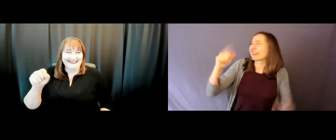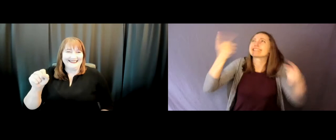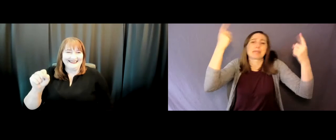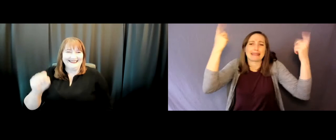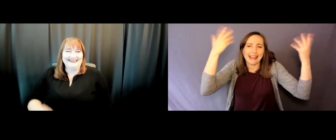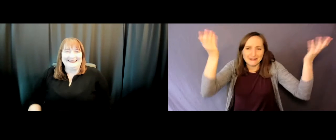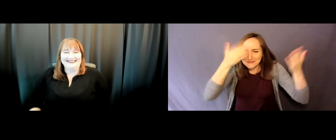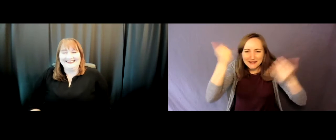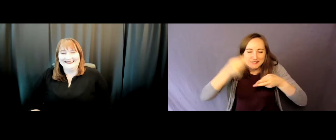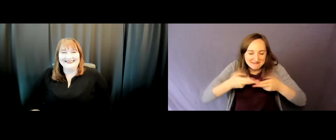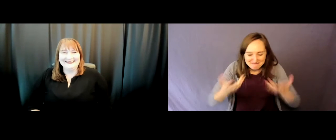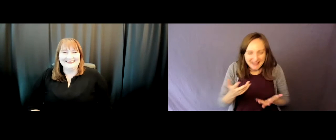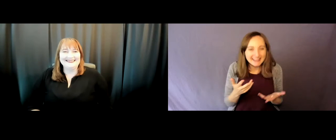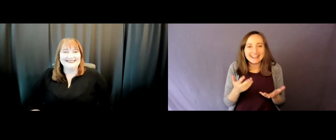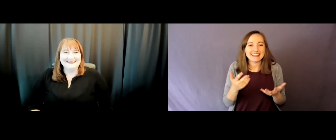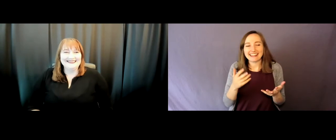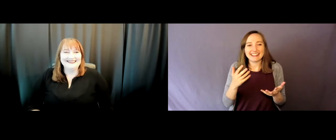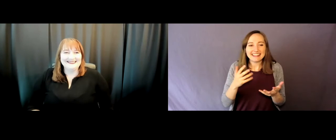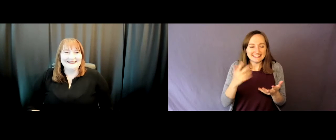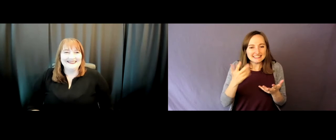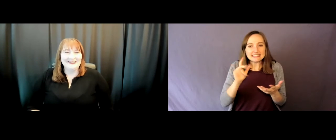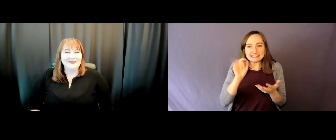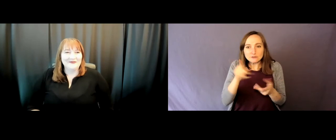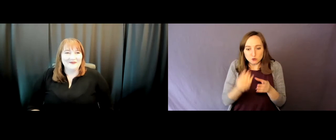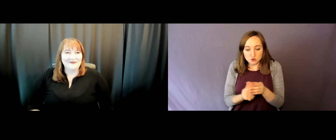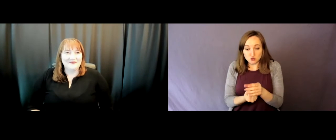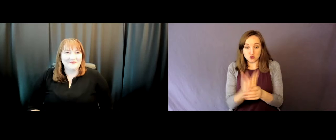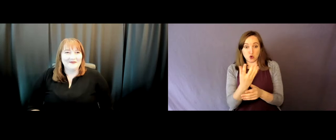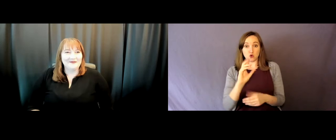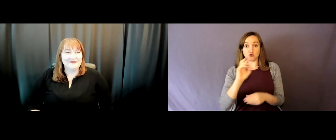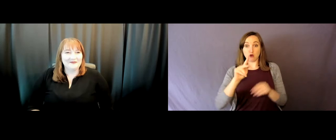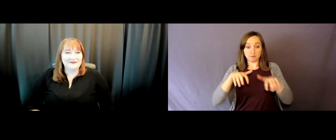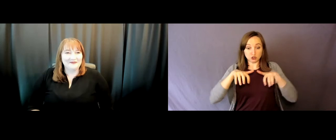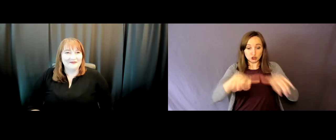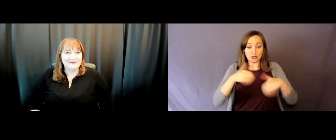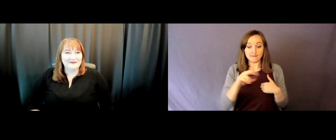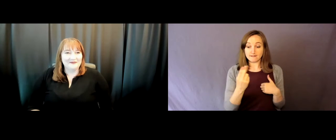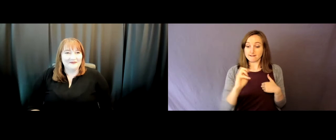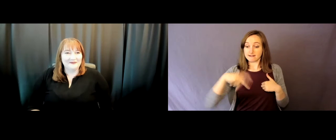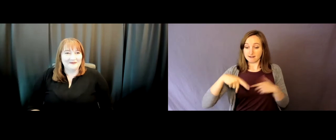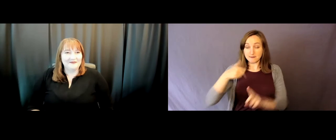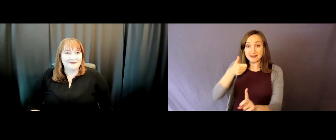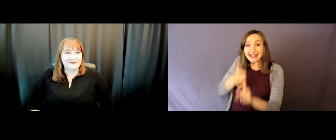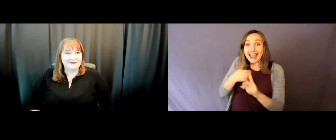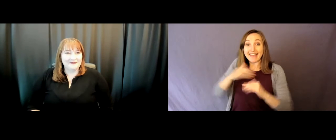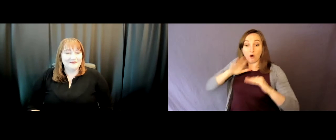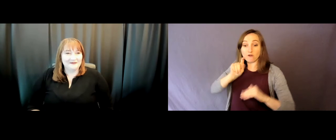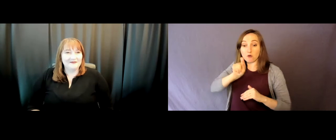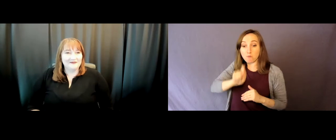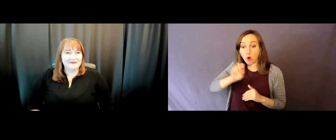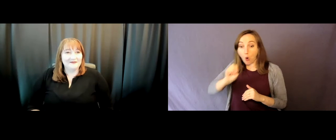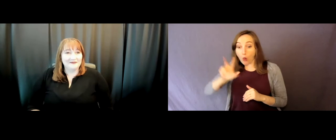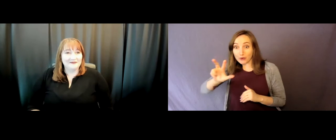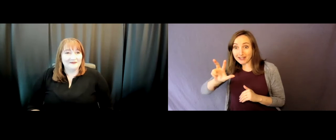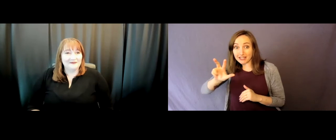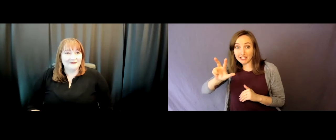something. I forget what it's called. But if you grow a crop of hemp and it has more than 0.03, then